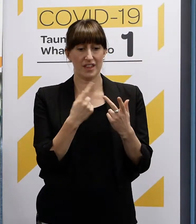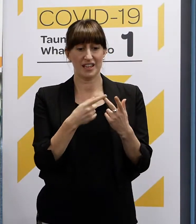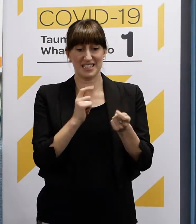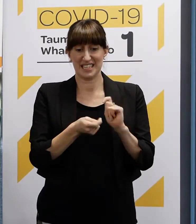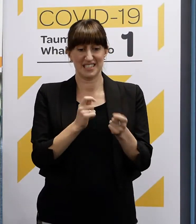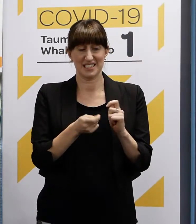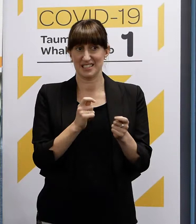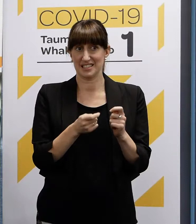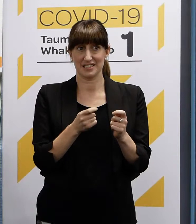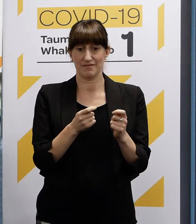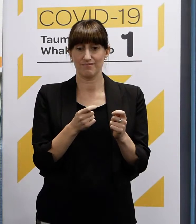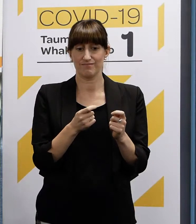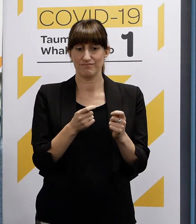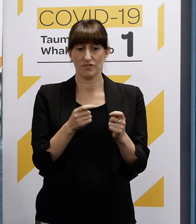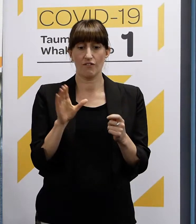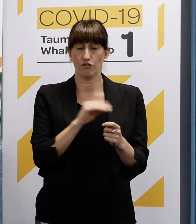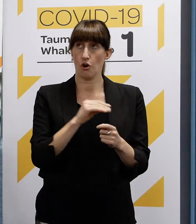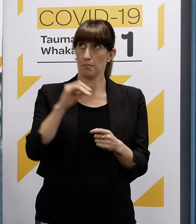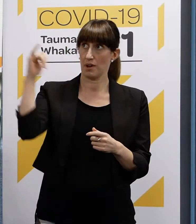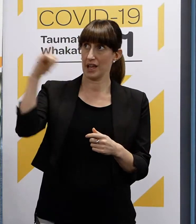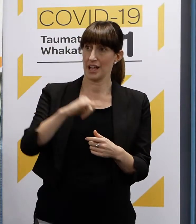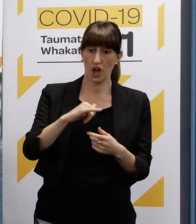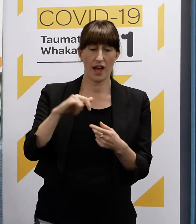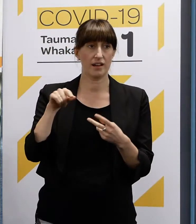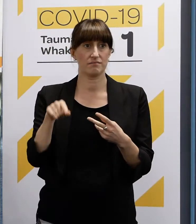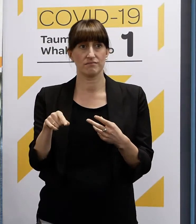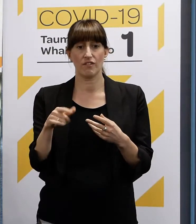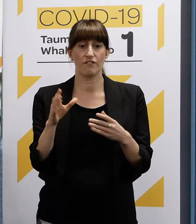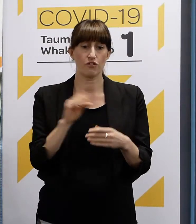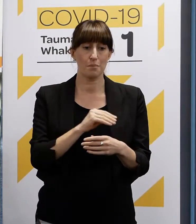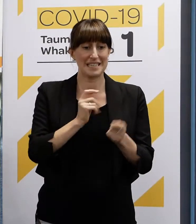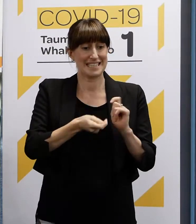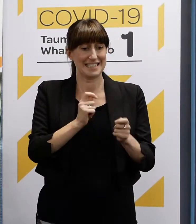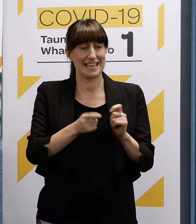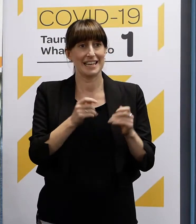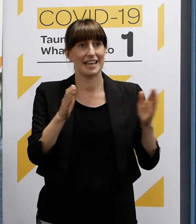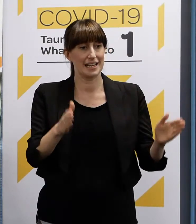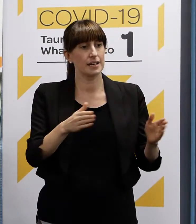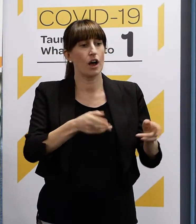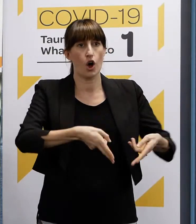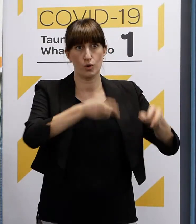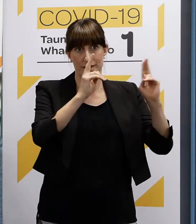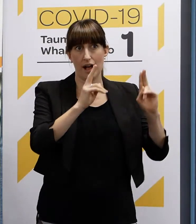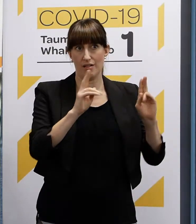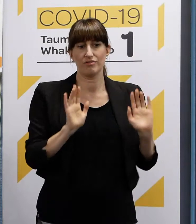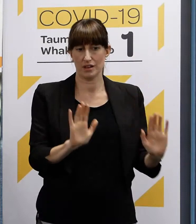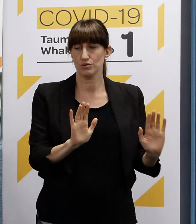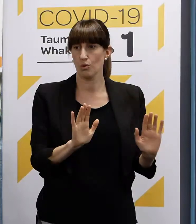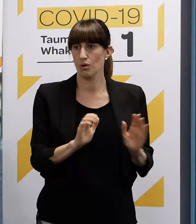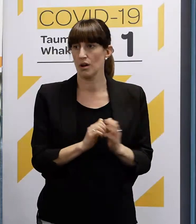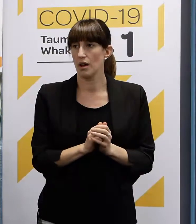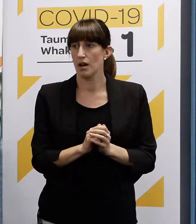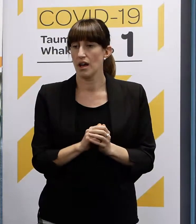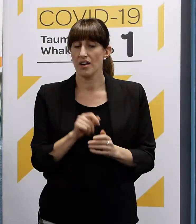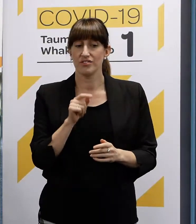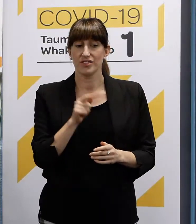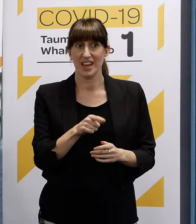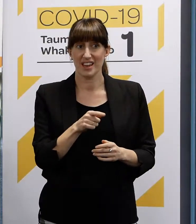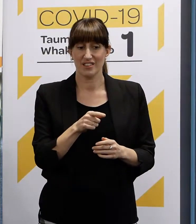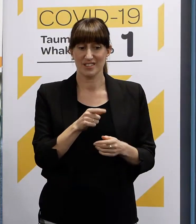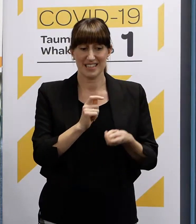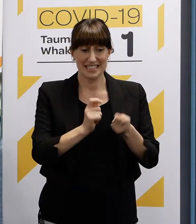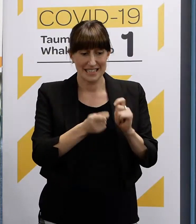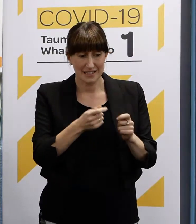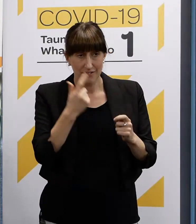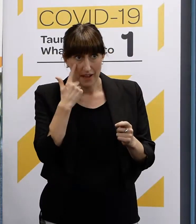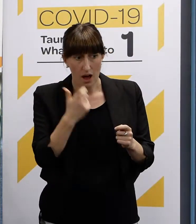been since then and have been picked up through our testing in a managed isolation facility, either because they were symptomatic